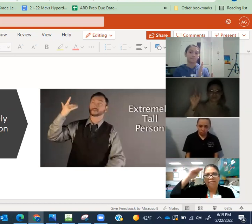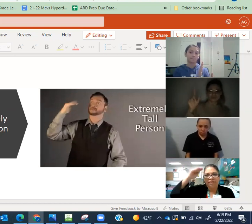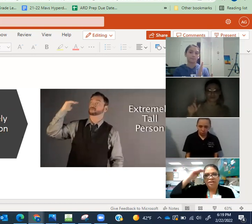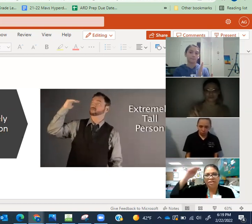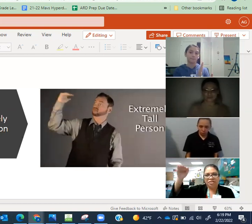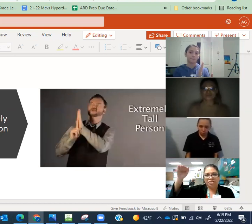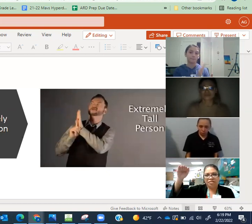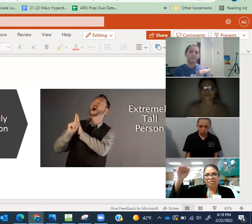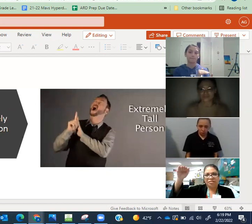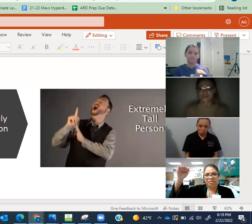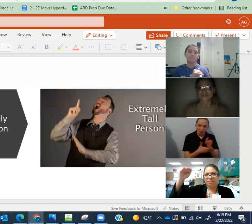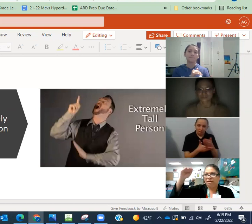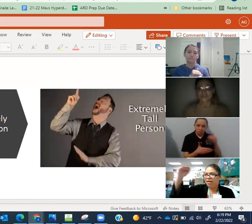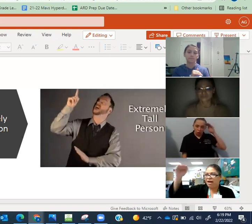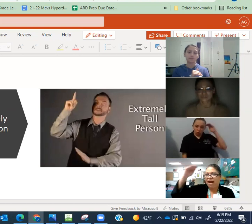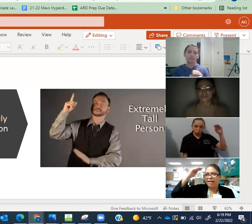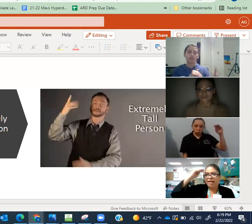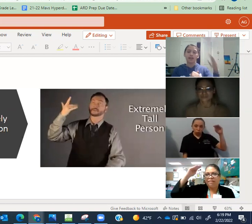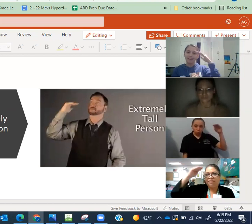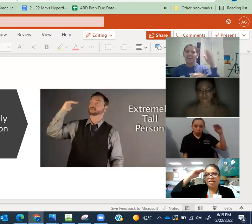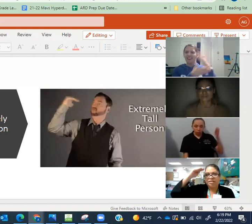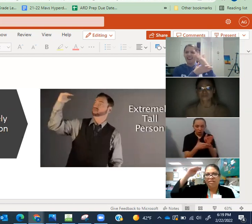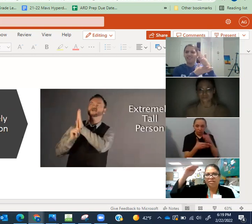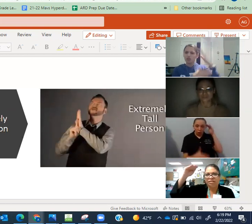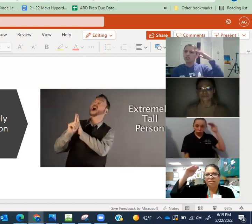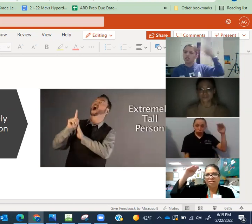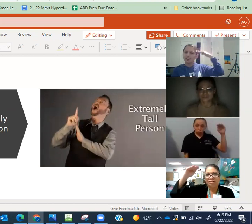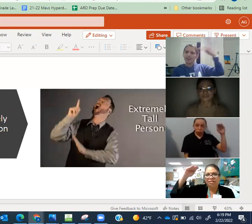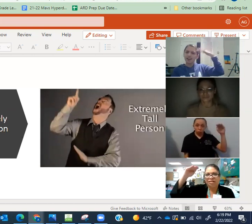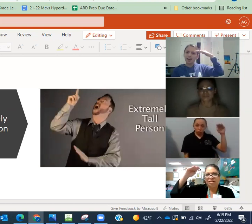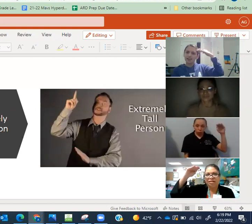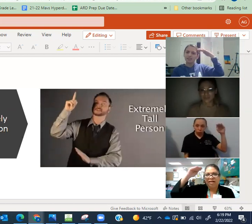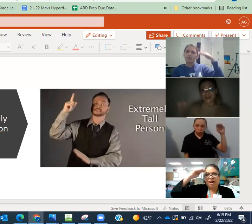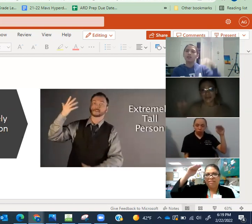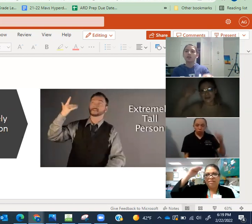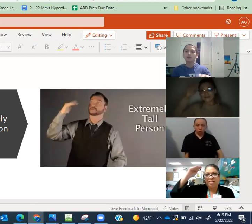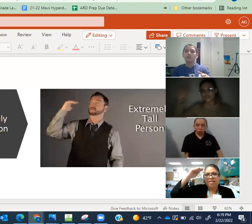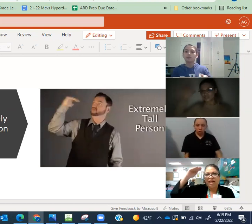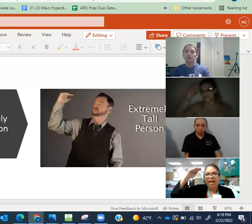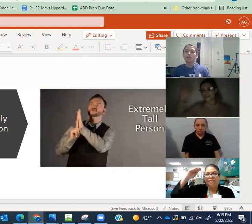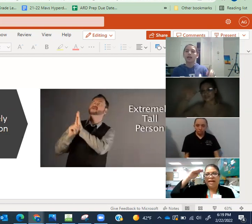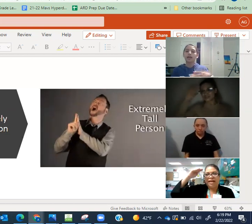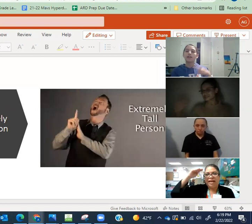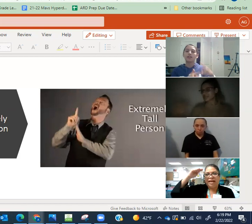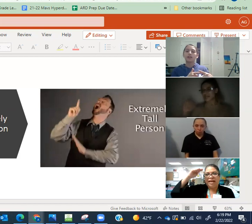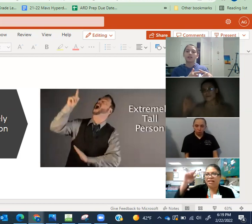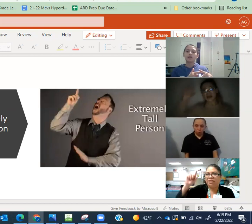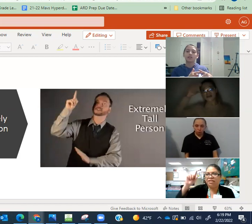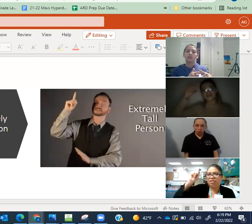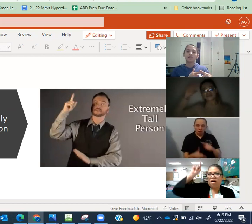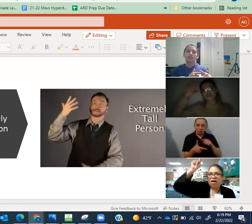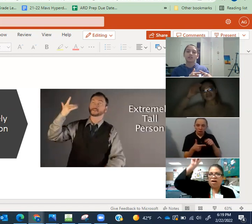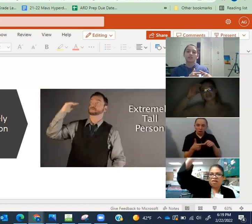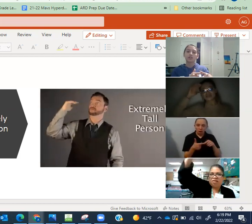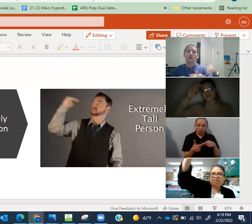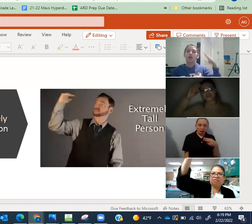height average, Mhm. right? Height average, Average height. and then